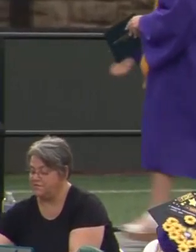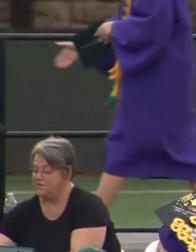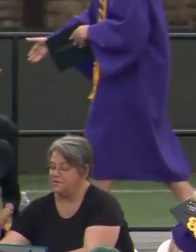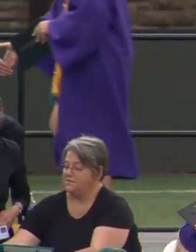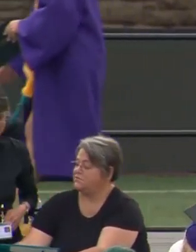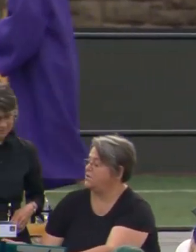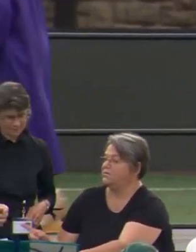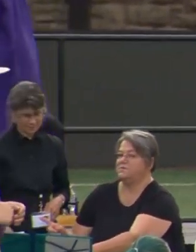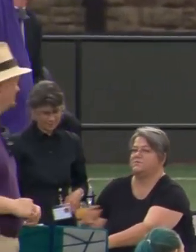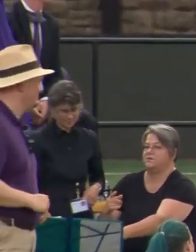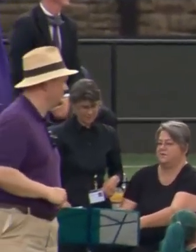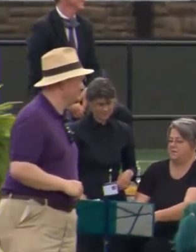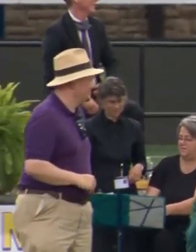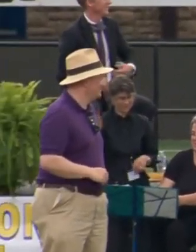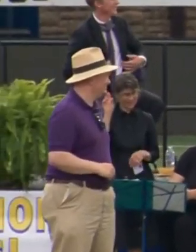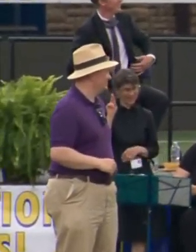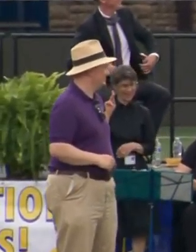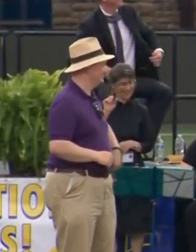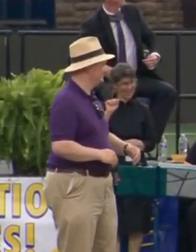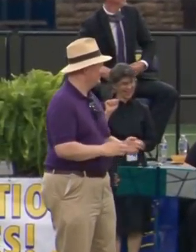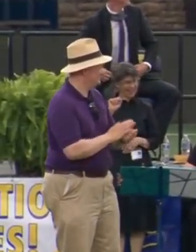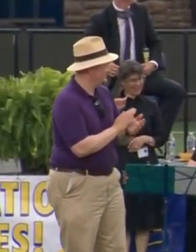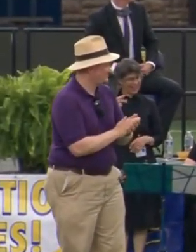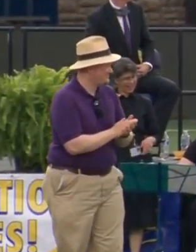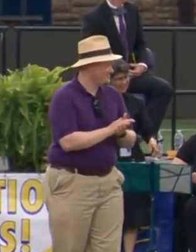Catalin Gonzalez de Vicente.